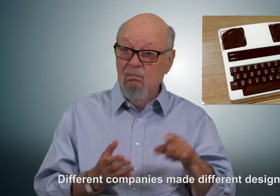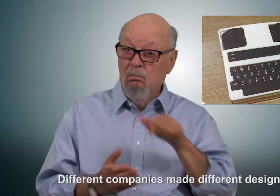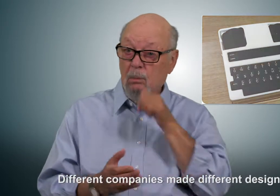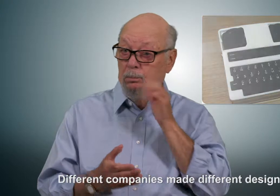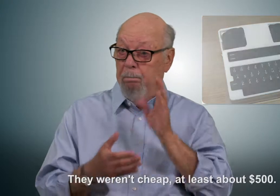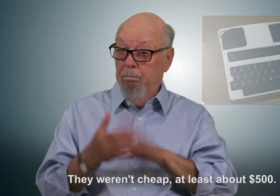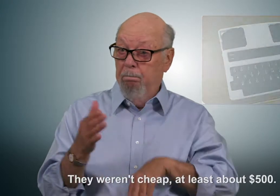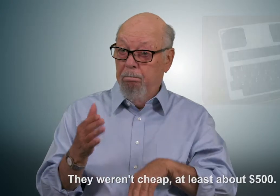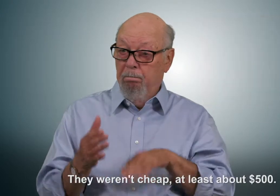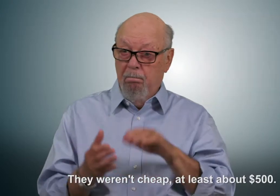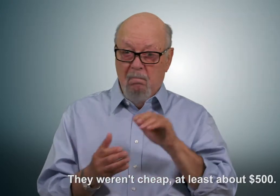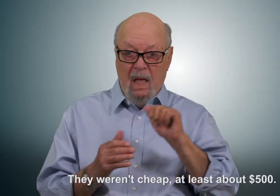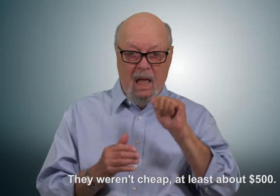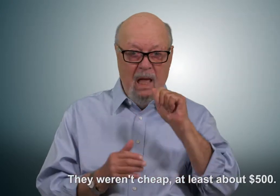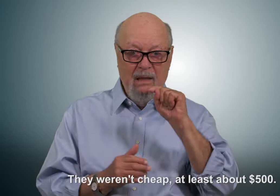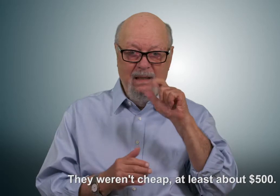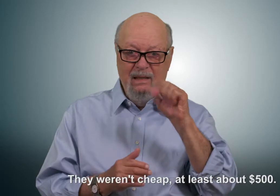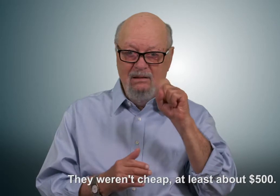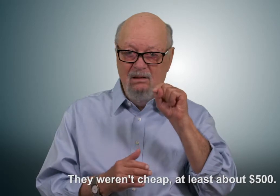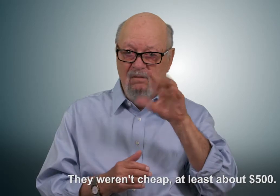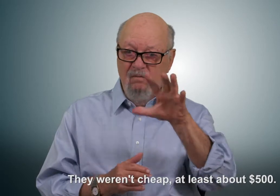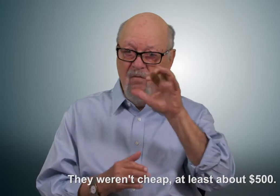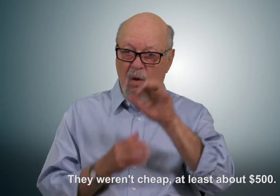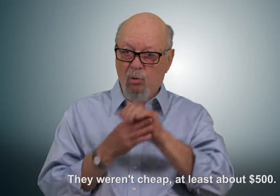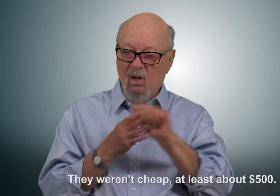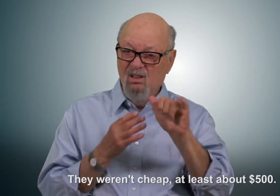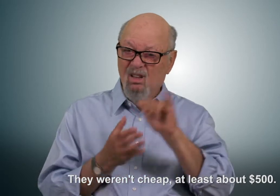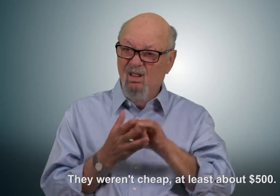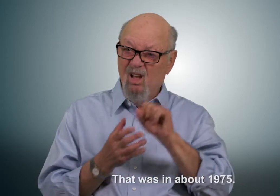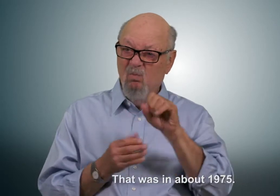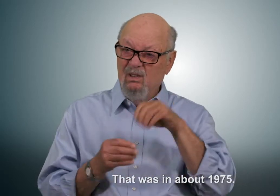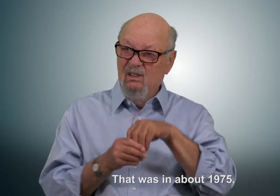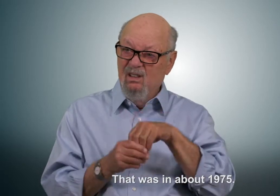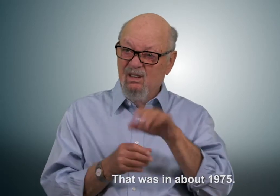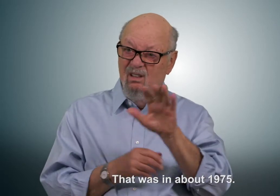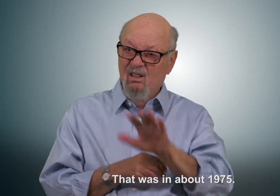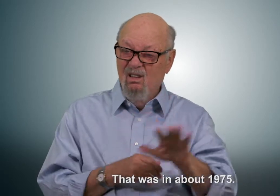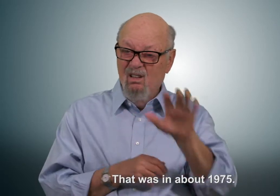They weren't cheap, at least about $500. That was in about 1975.